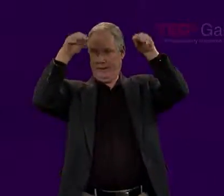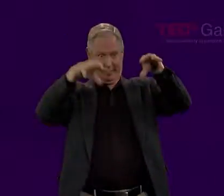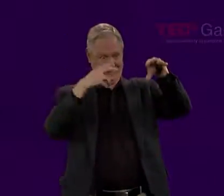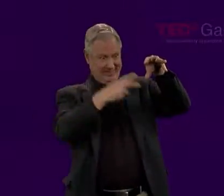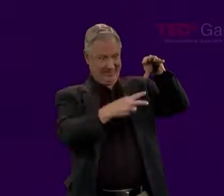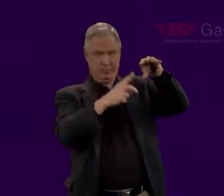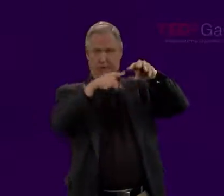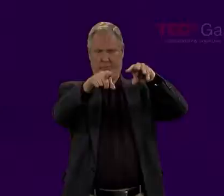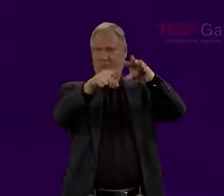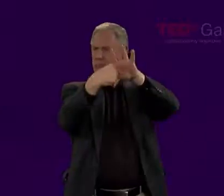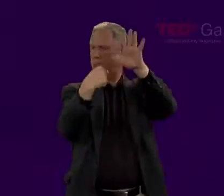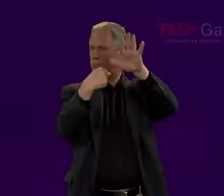But if the light's facing upward,